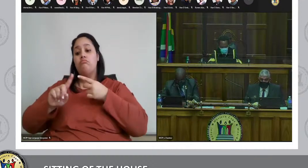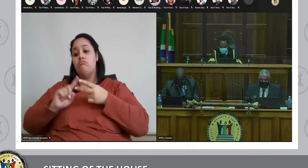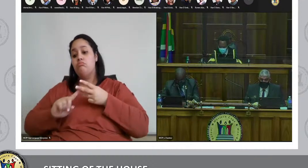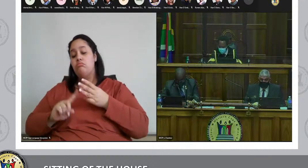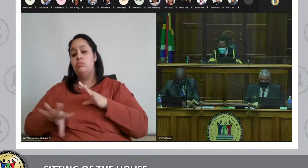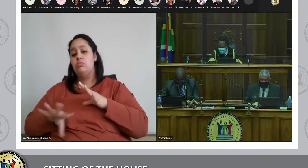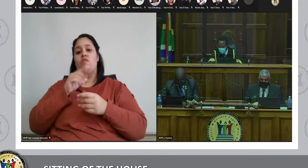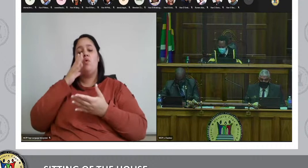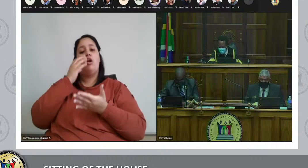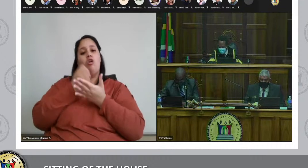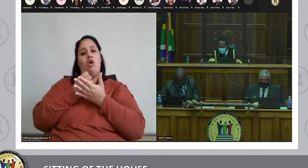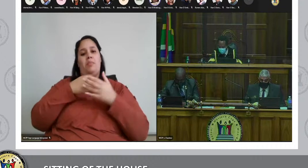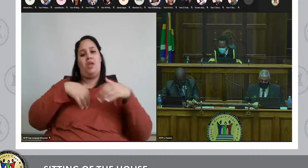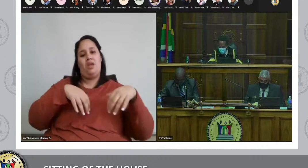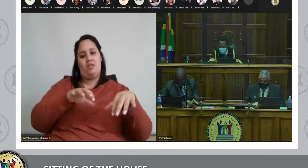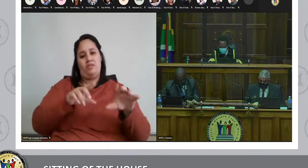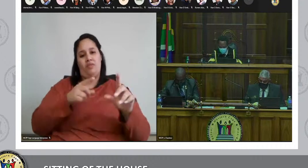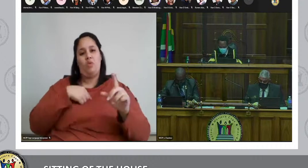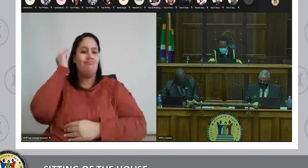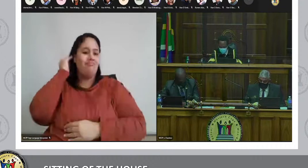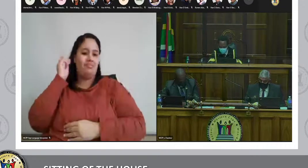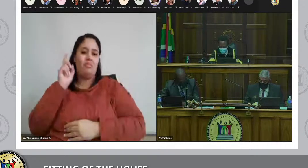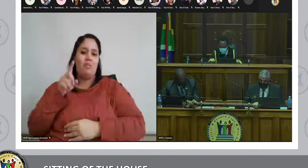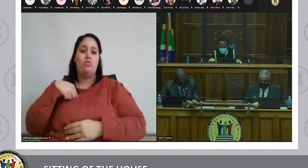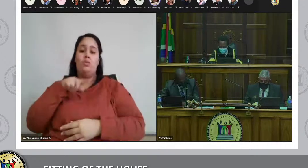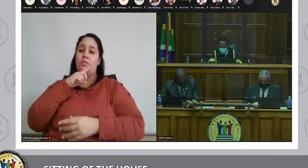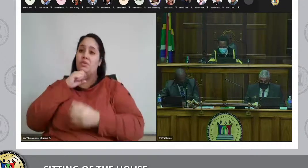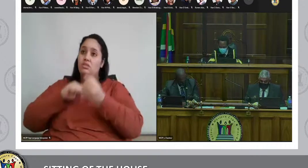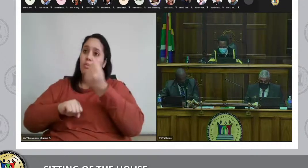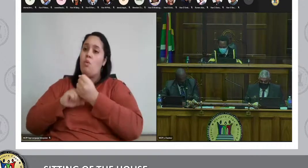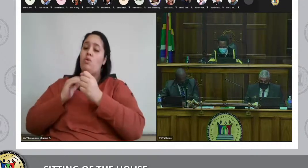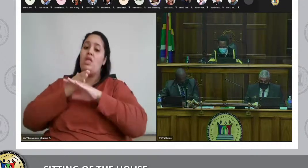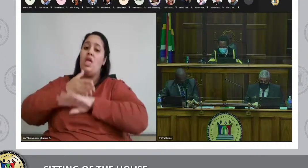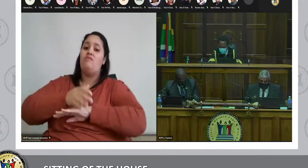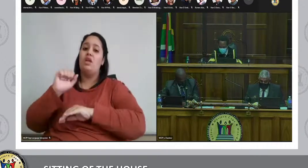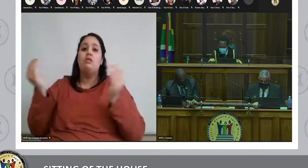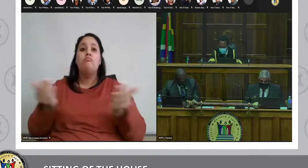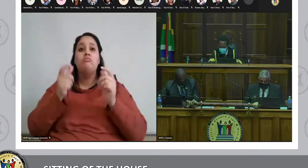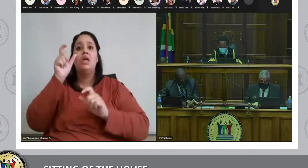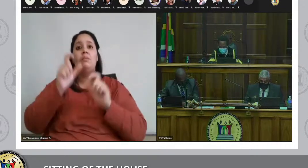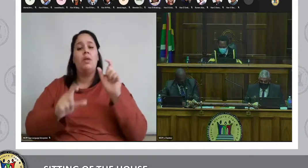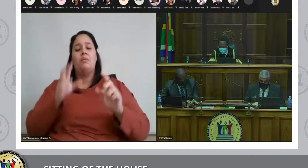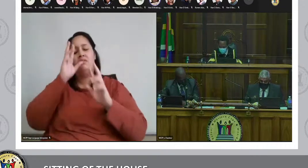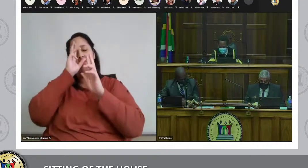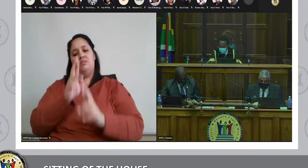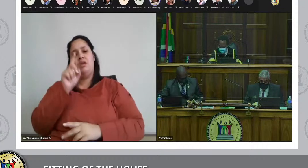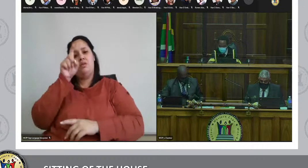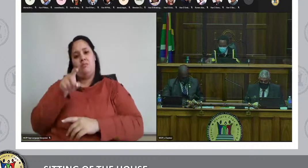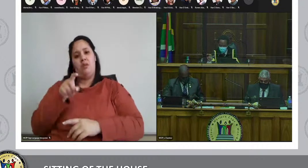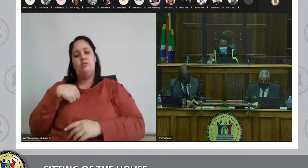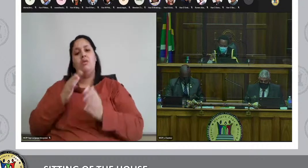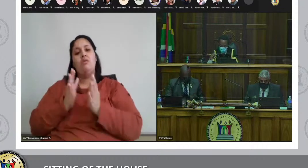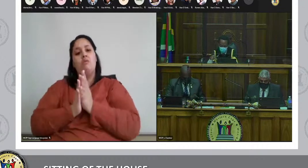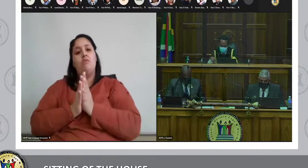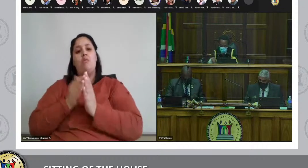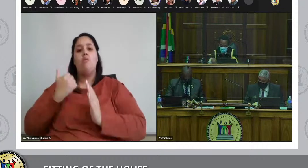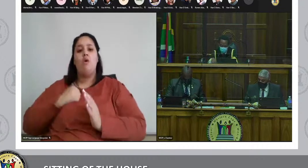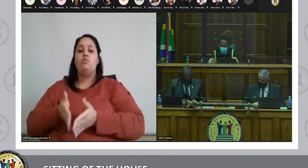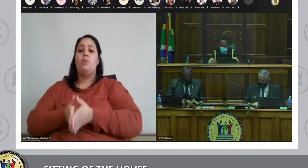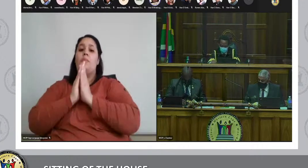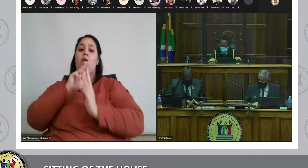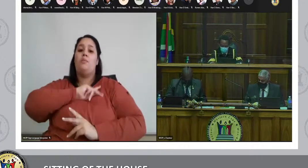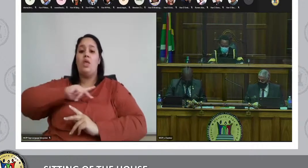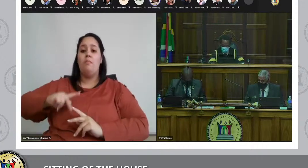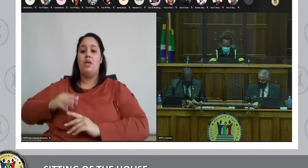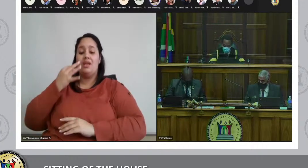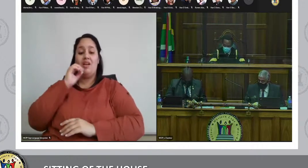economic activities. We must all support these efforts and encourage our people to respect them. I wish to appeal to the Premier and his